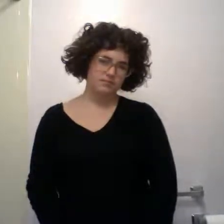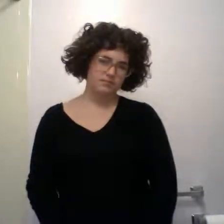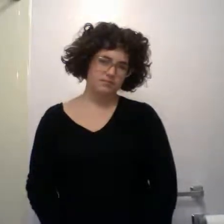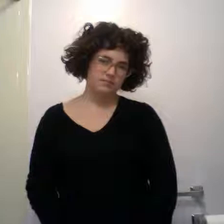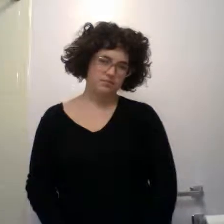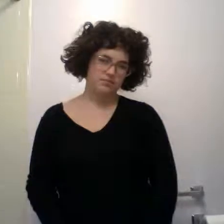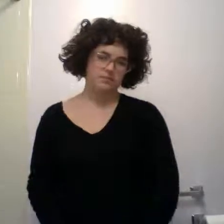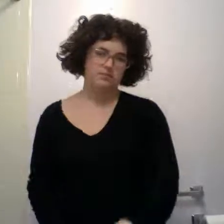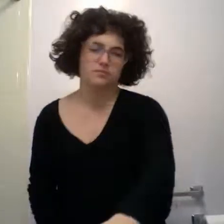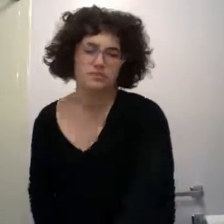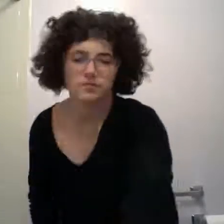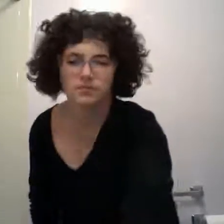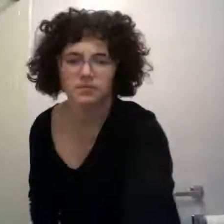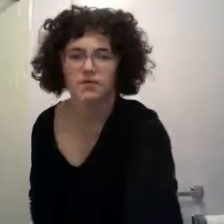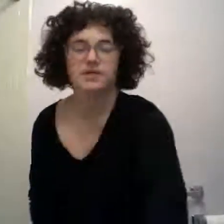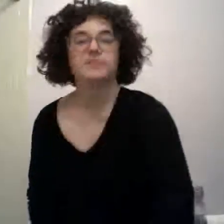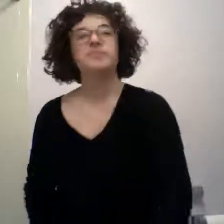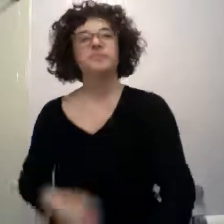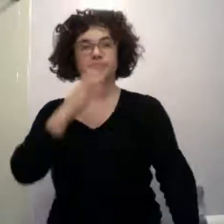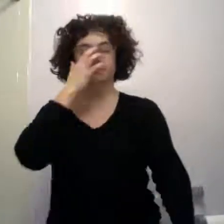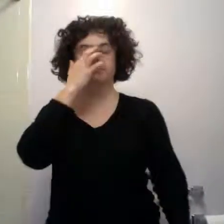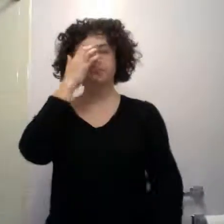part of the zipper is kind of thick.